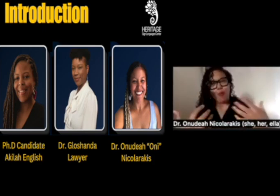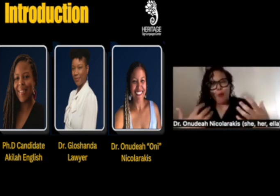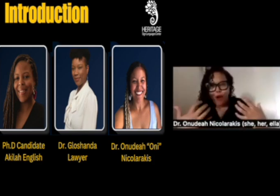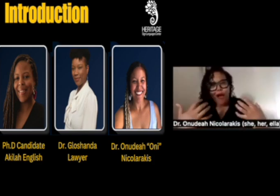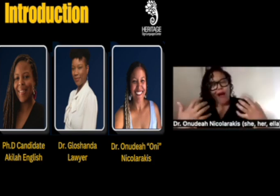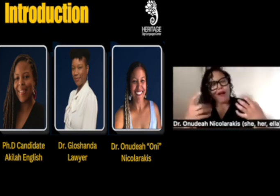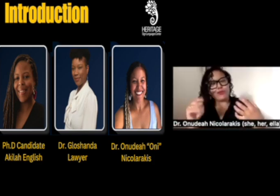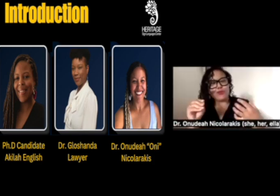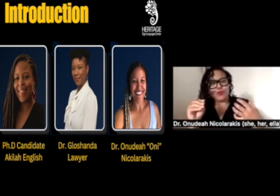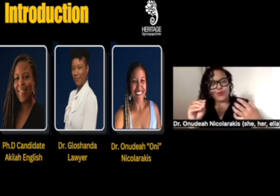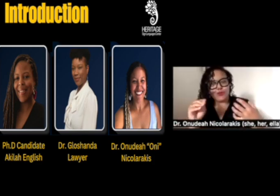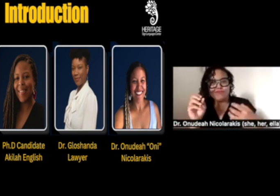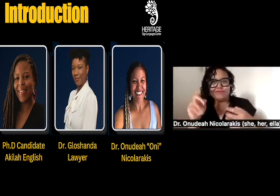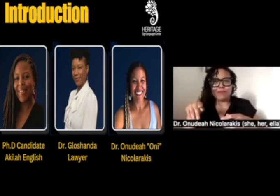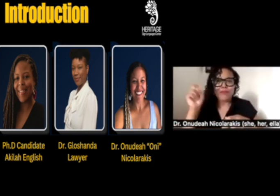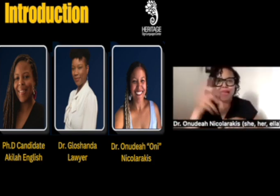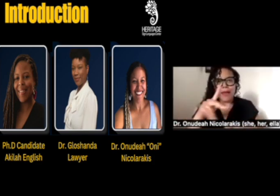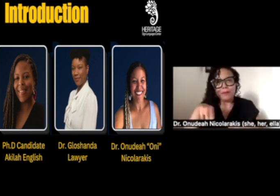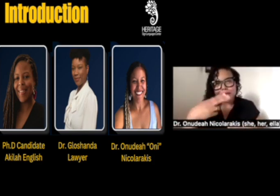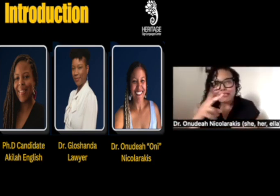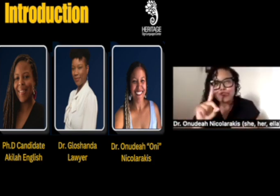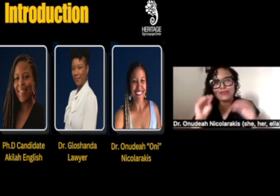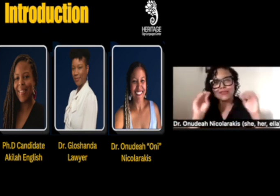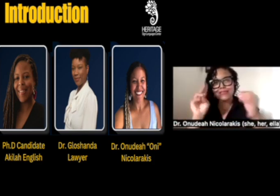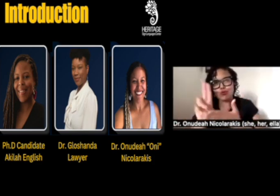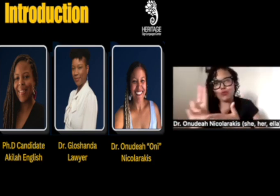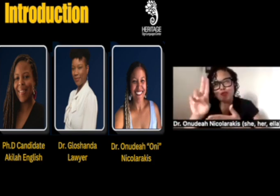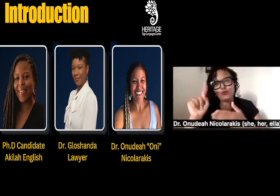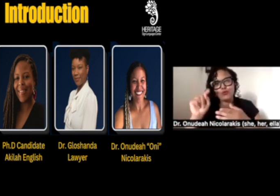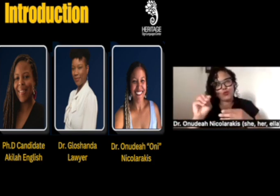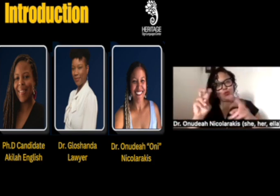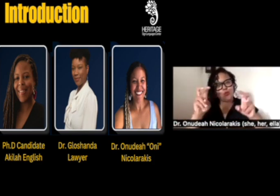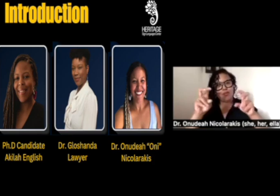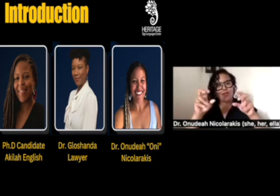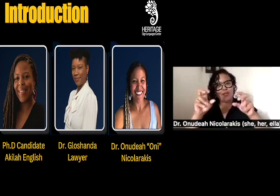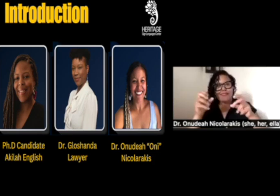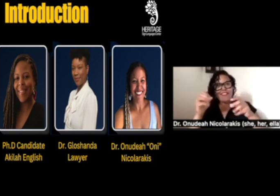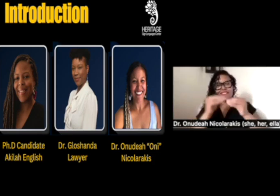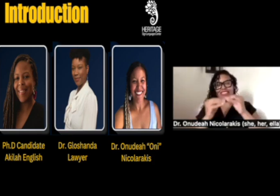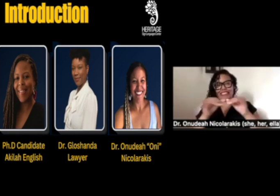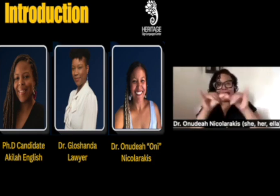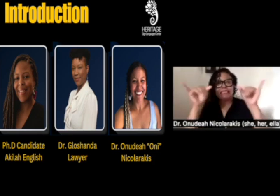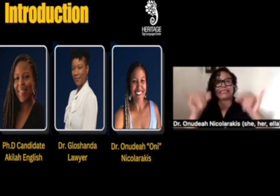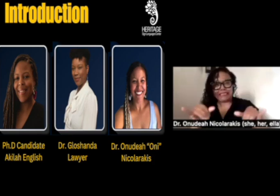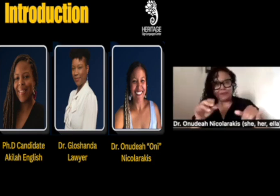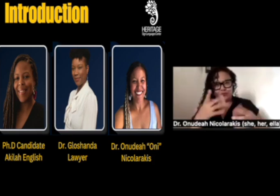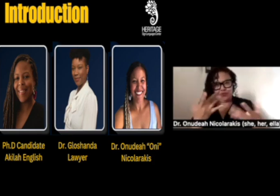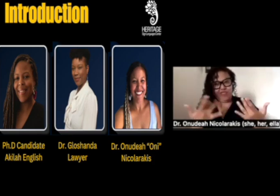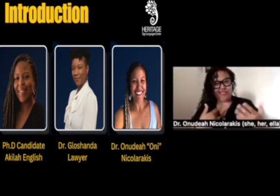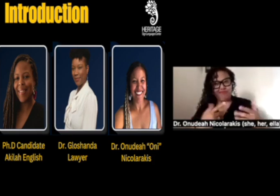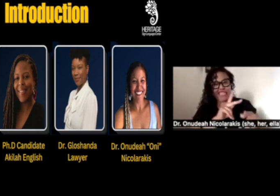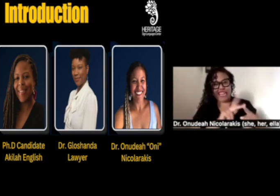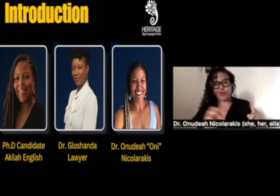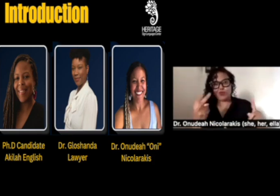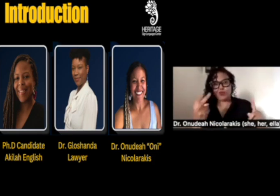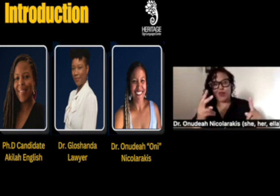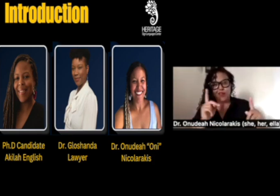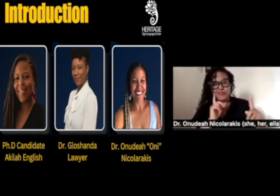I really was itching and wanting to go back and do my doctoral studies. And I decided I wanted to fix the